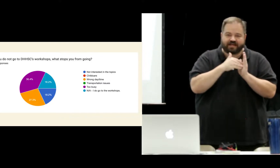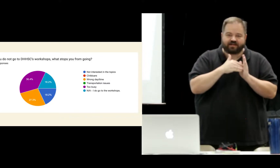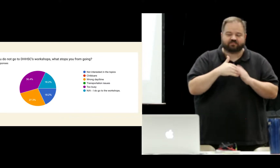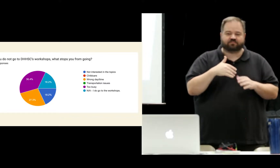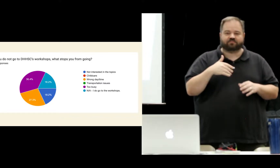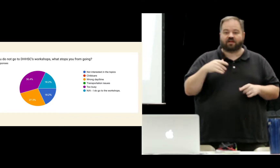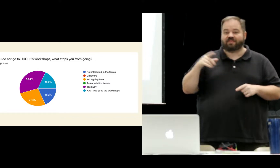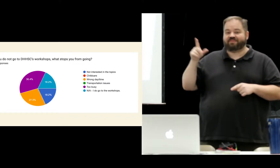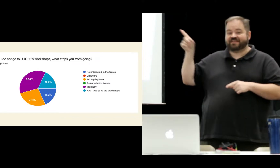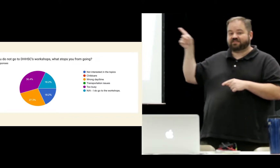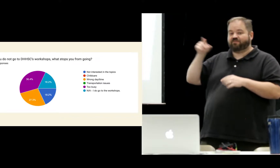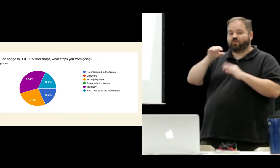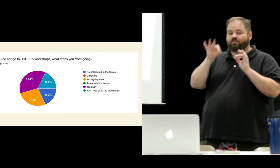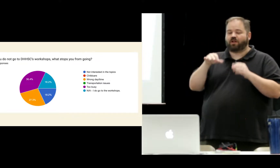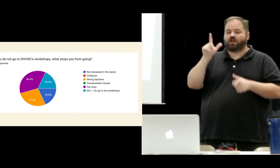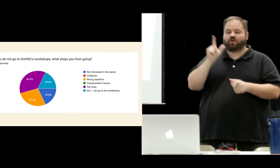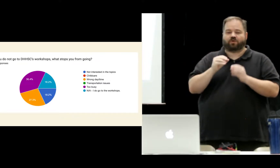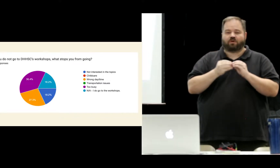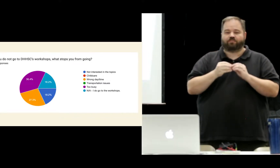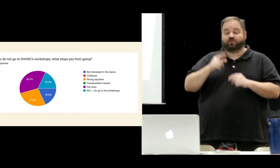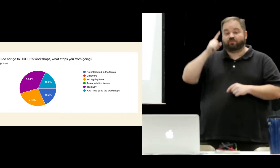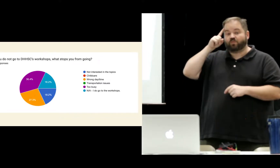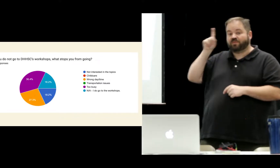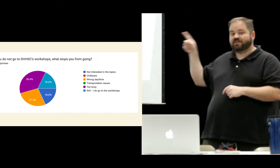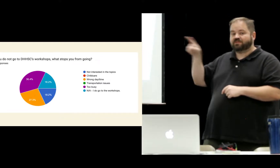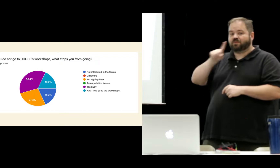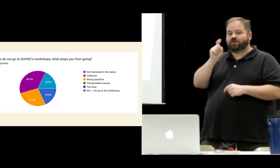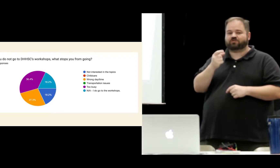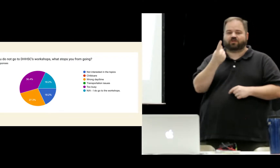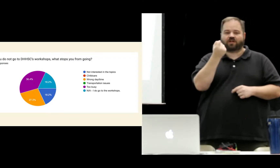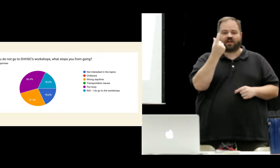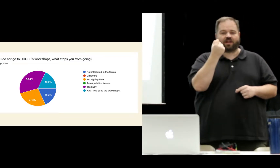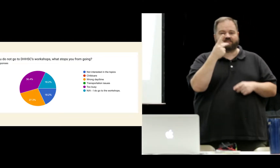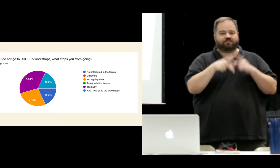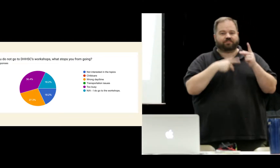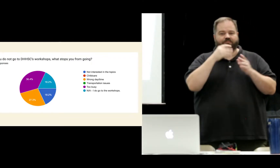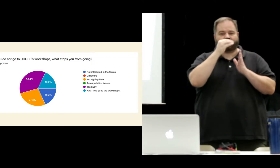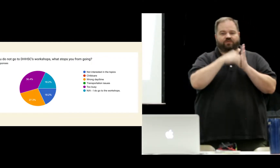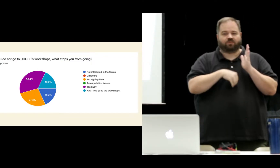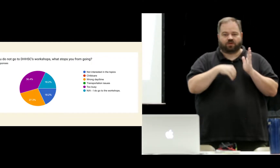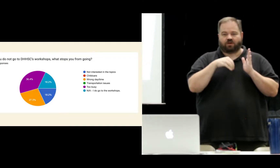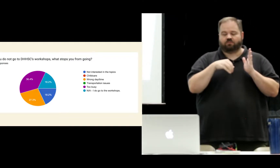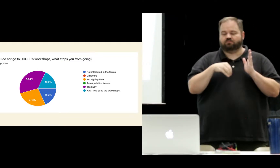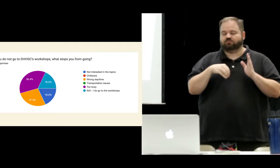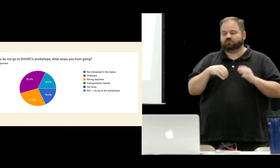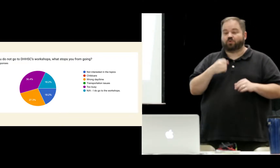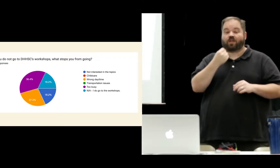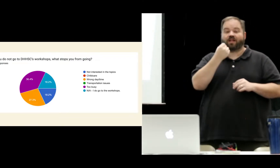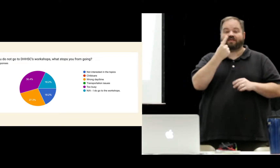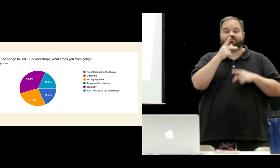too busy to fill out the form, or they didn't remember, or too busy to attend the